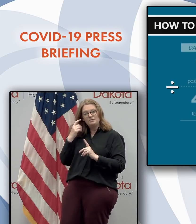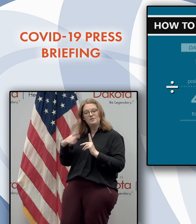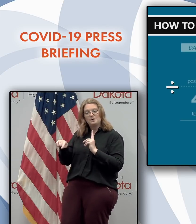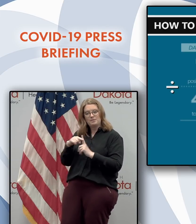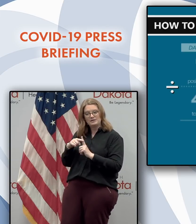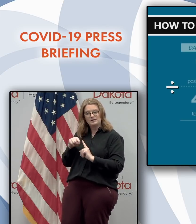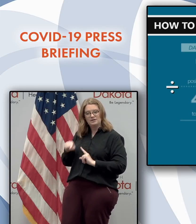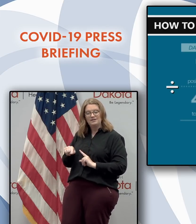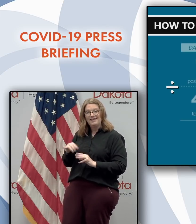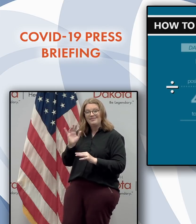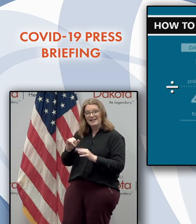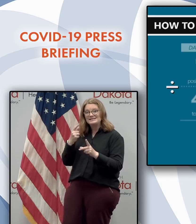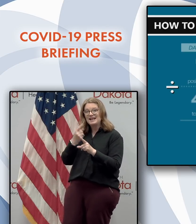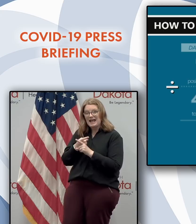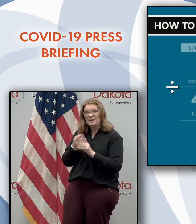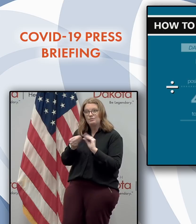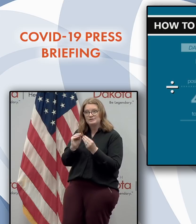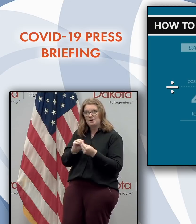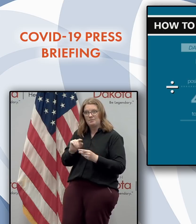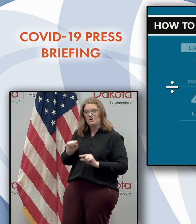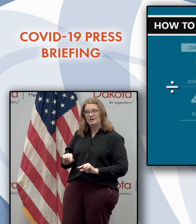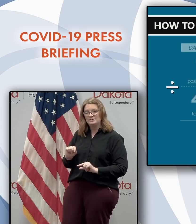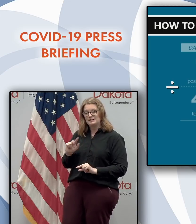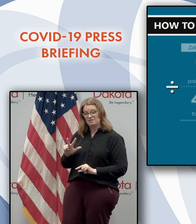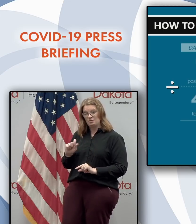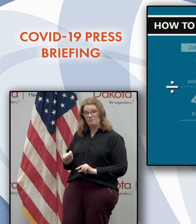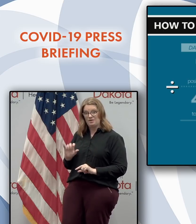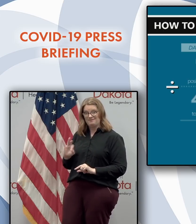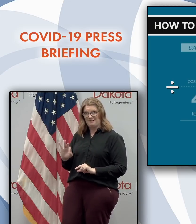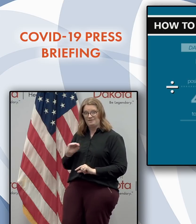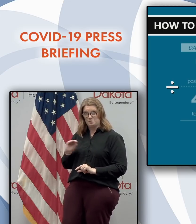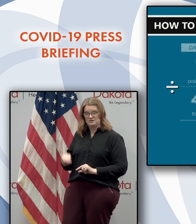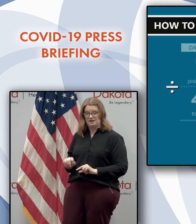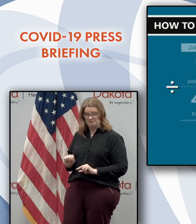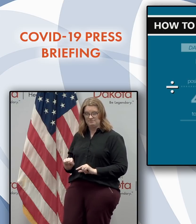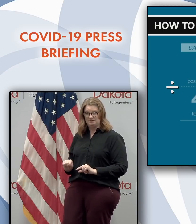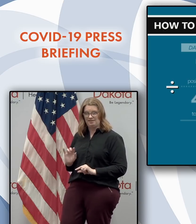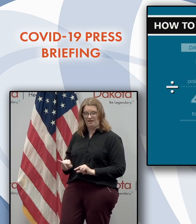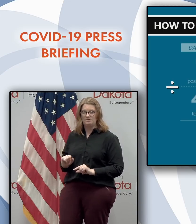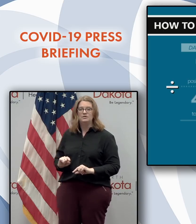the accurate number to be thinking about on the 3.9%.